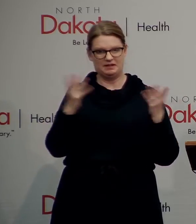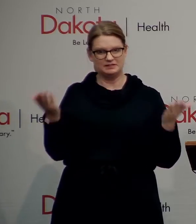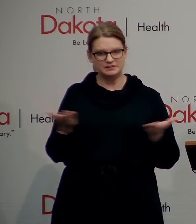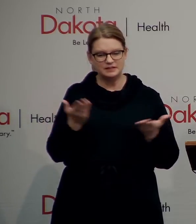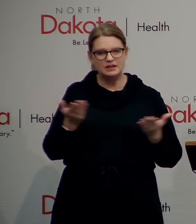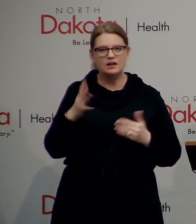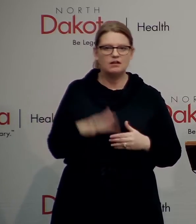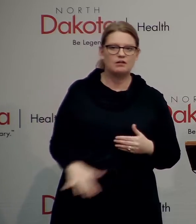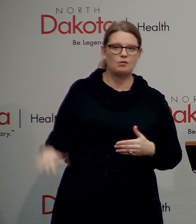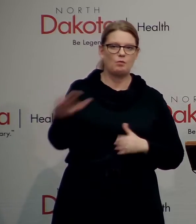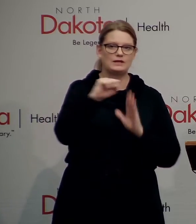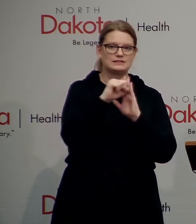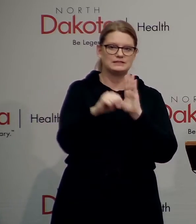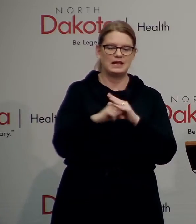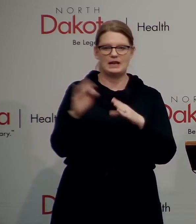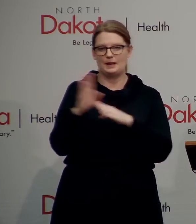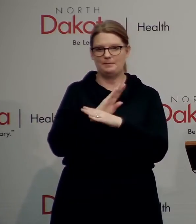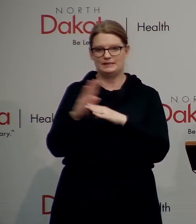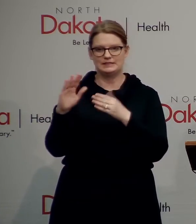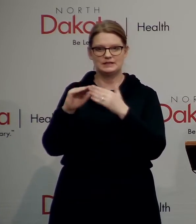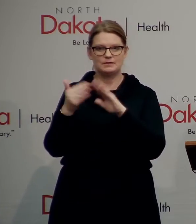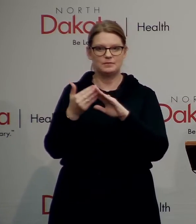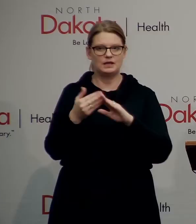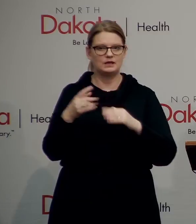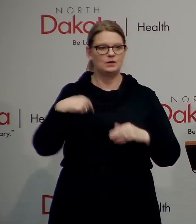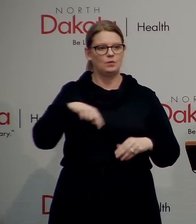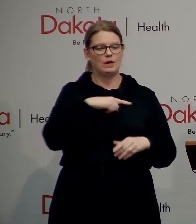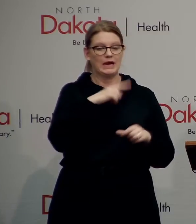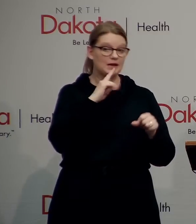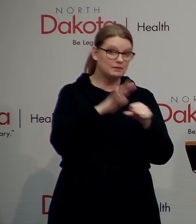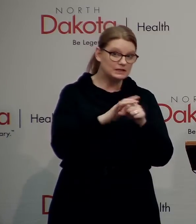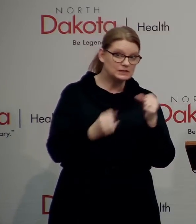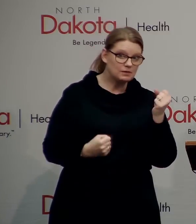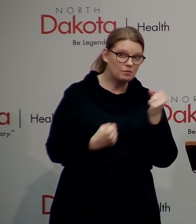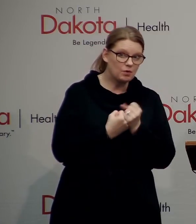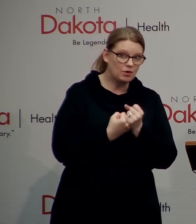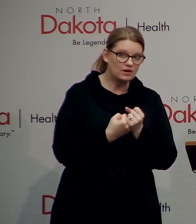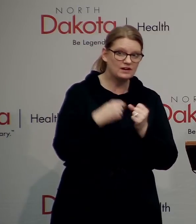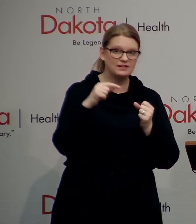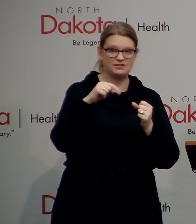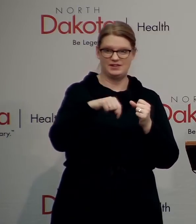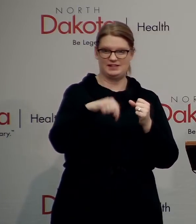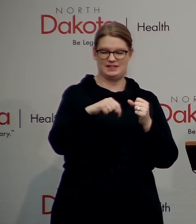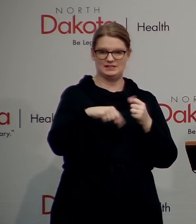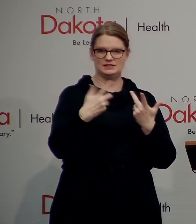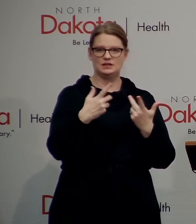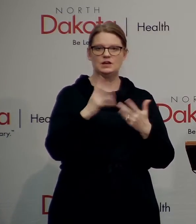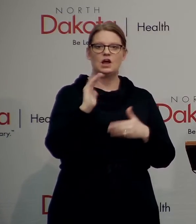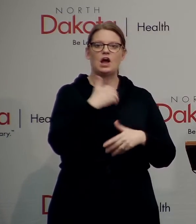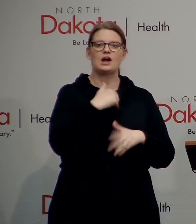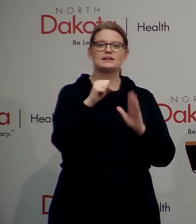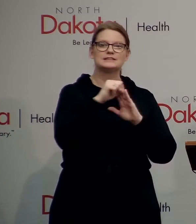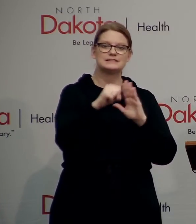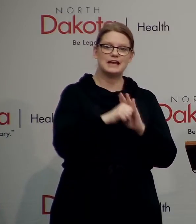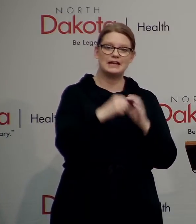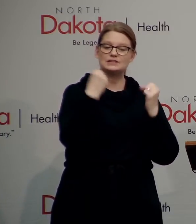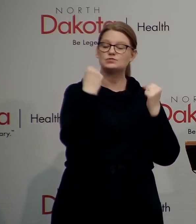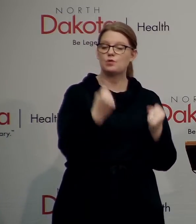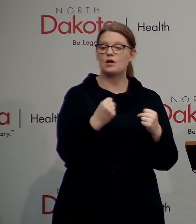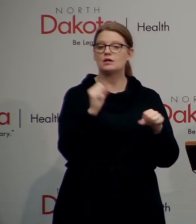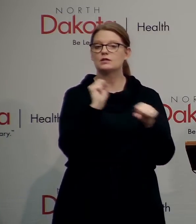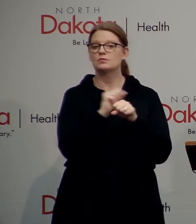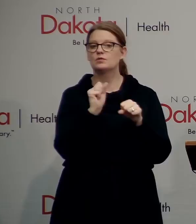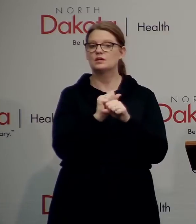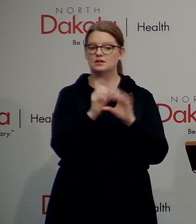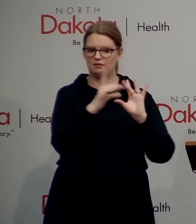well as across the state and in the business community. We're committed to supporting you during this unprecedented time. Our state is strong, and by working